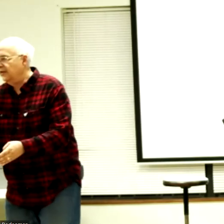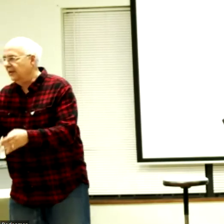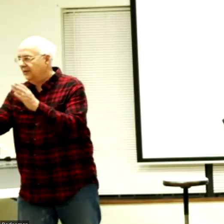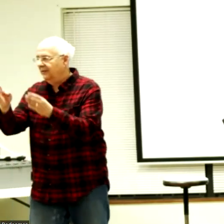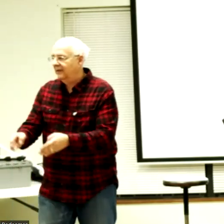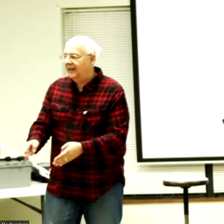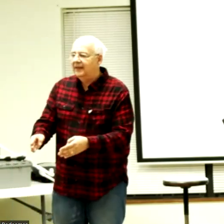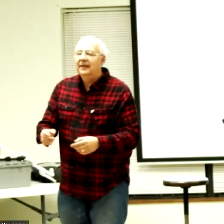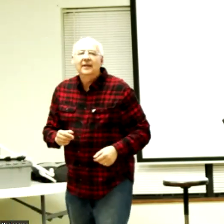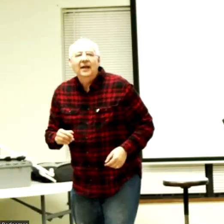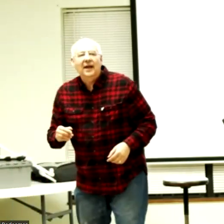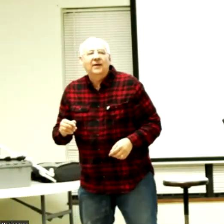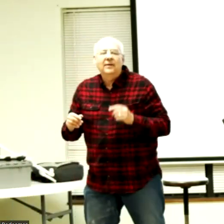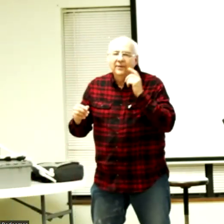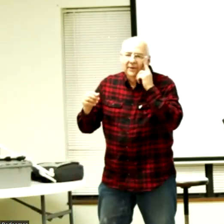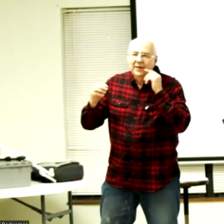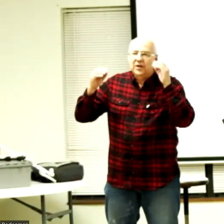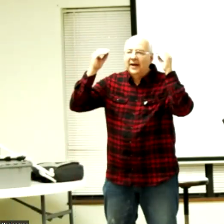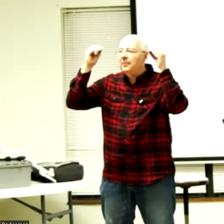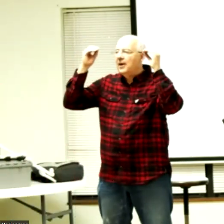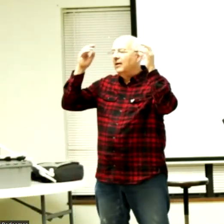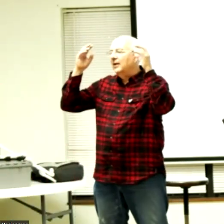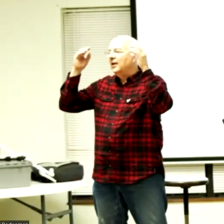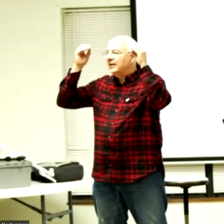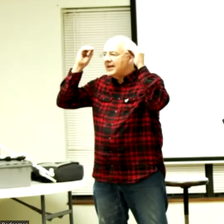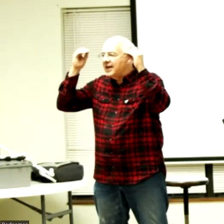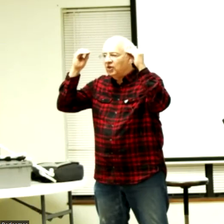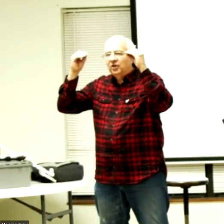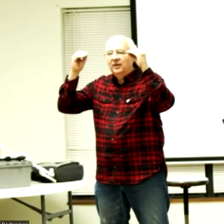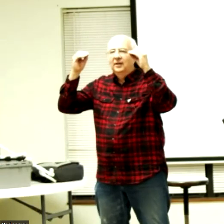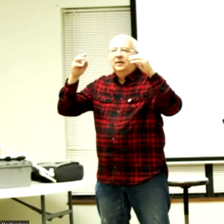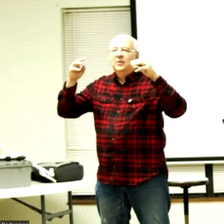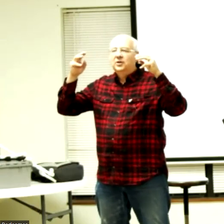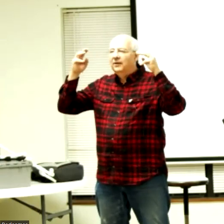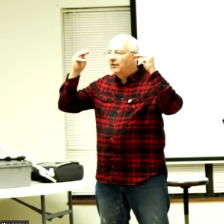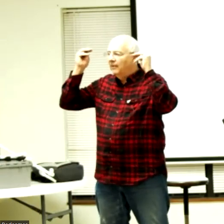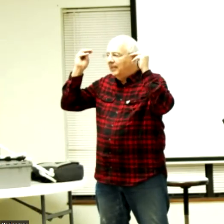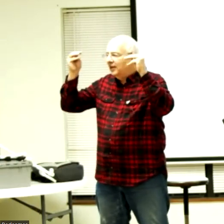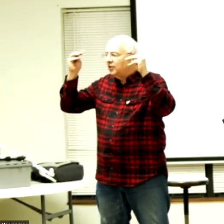this. Okay. And this sign up here is like teach. We use it for